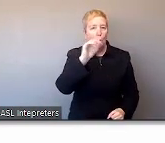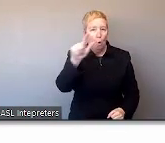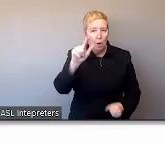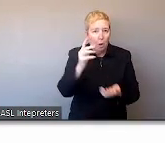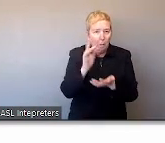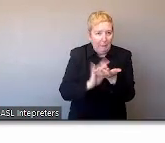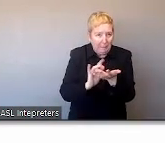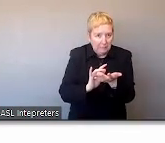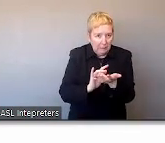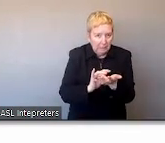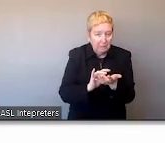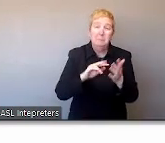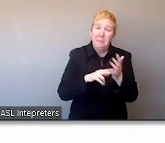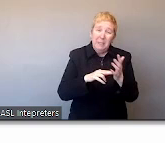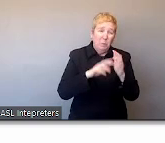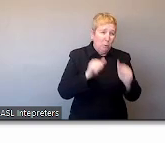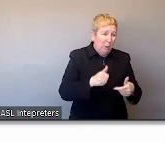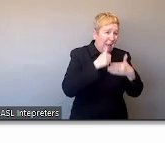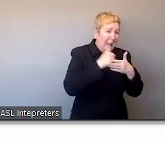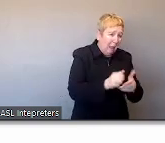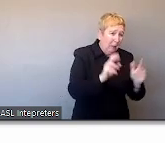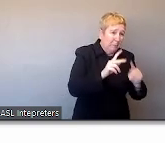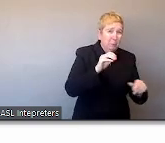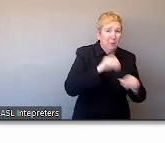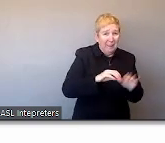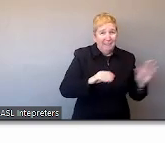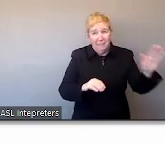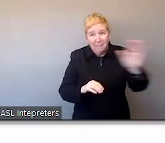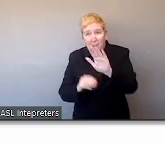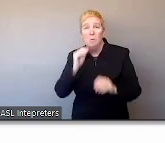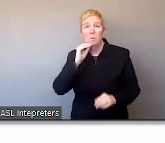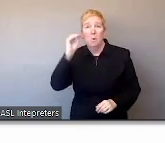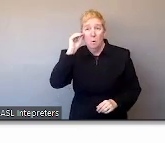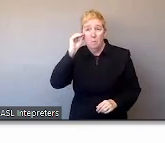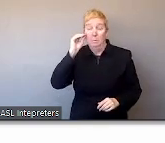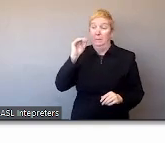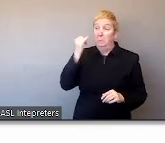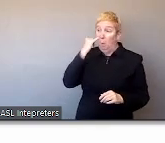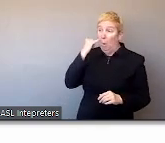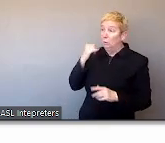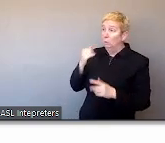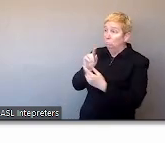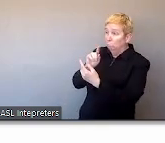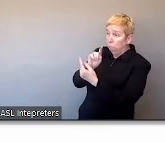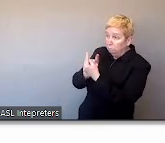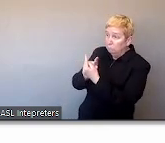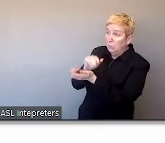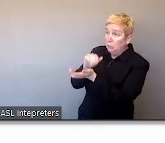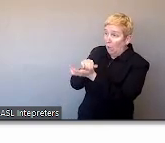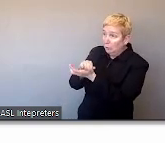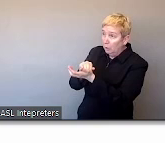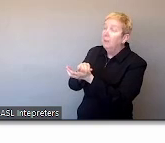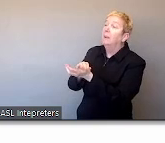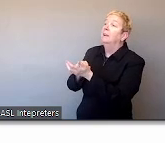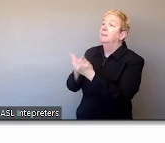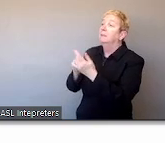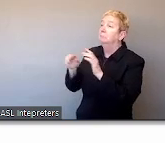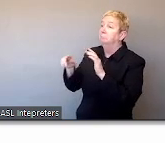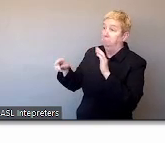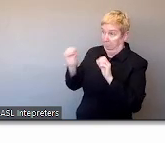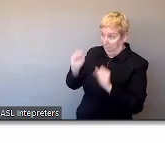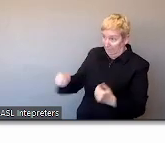their homes. You know, you could see your doctor, have a positive test, get a prescription, and just take a pill. And we think